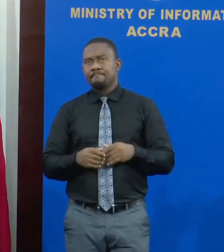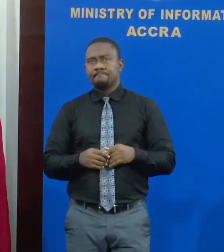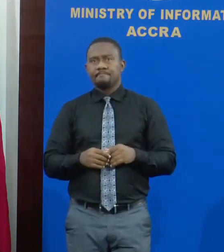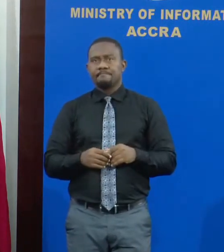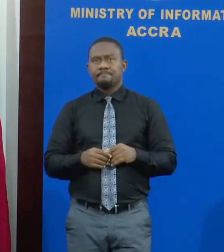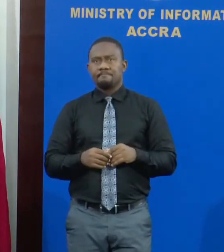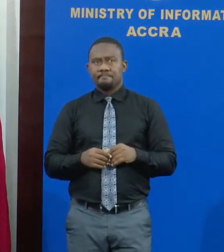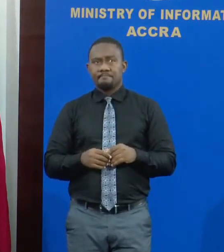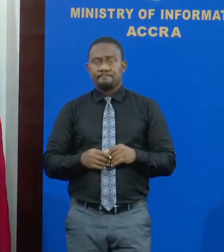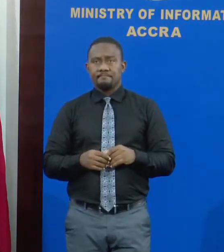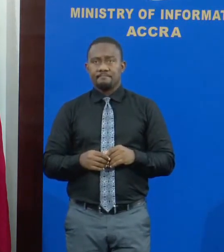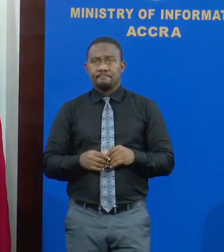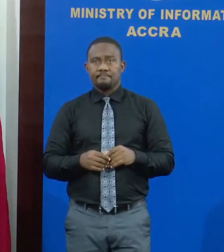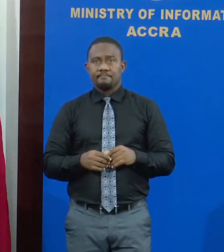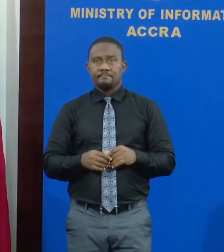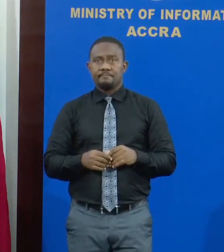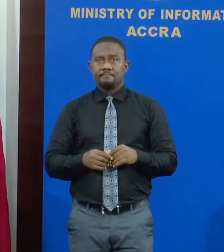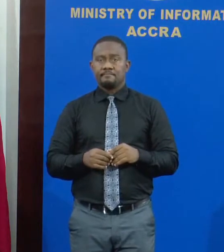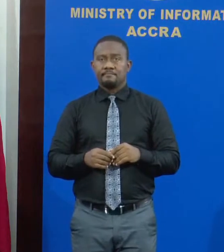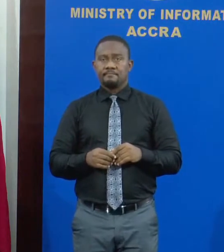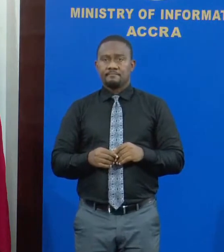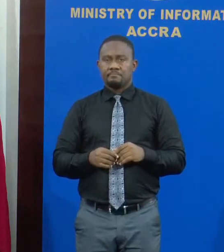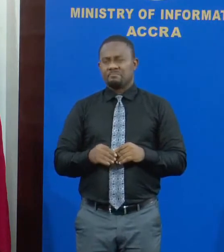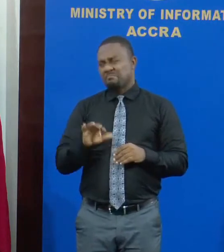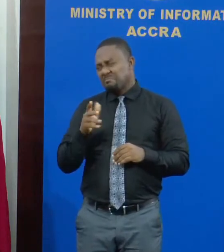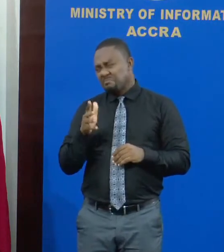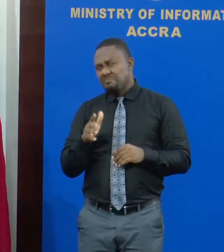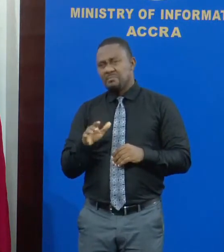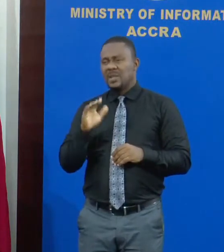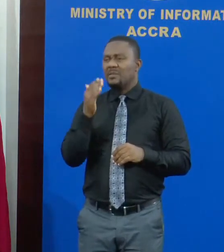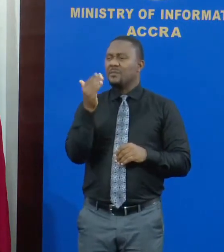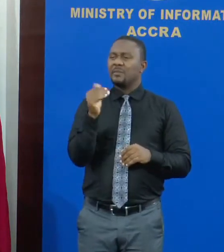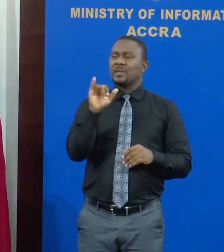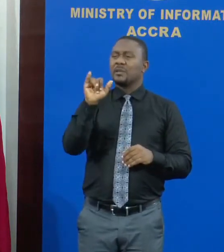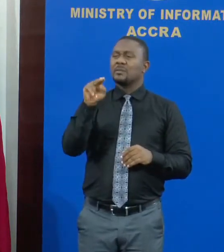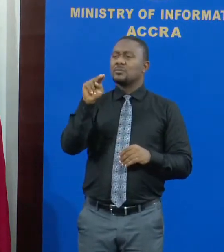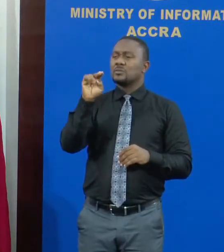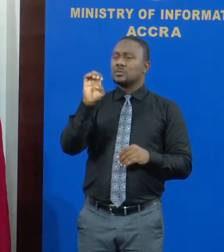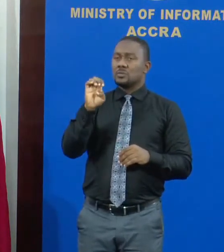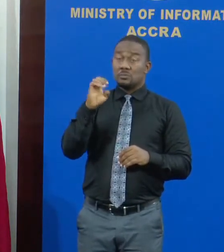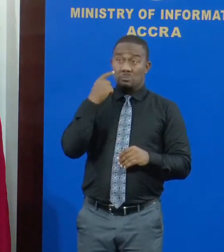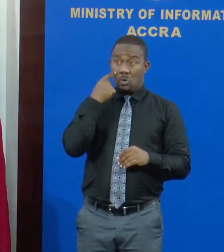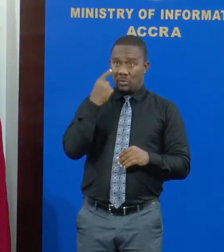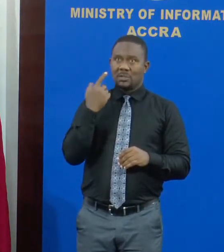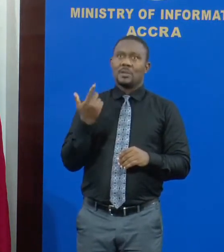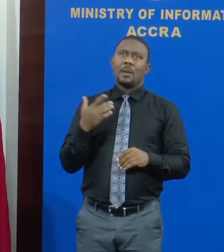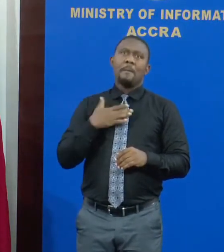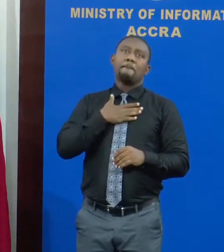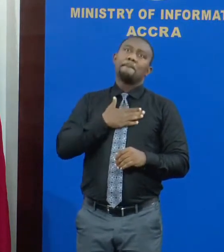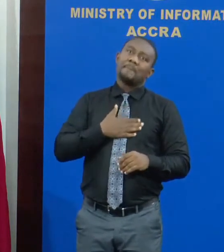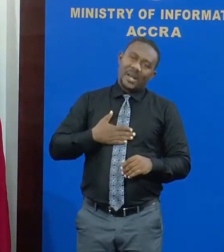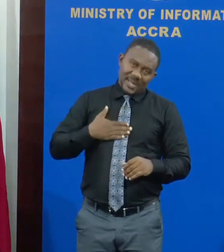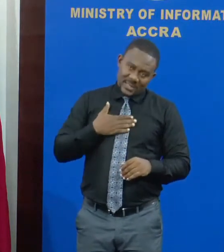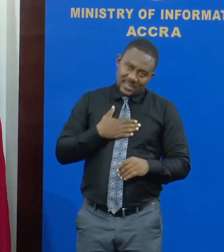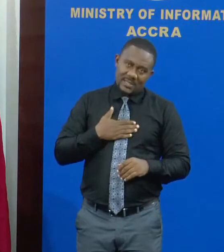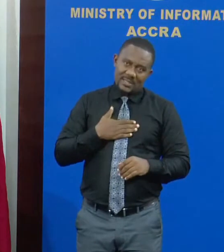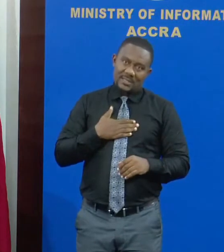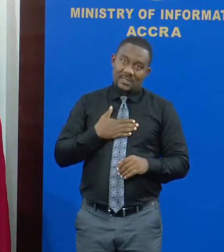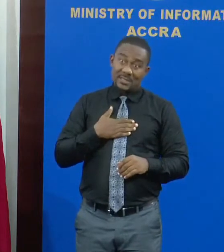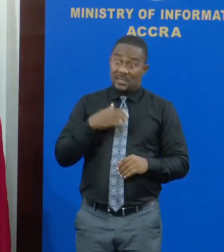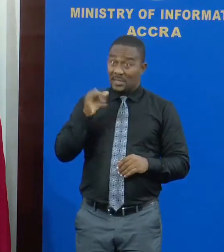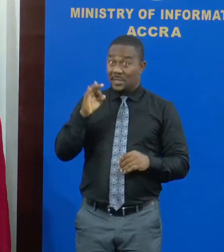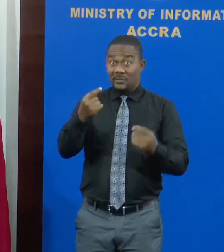and around the country. By the 15th of June going forward, please, when you come